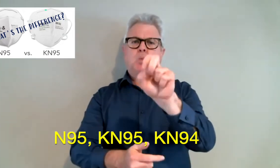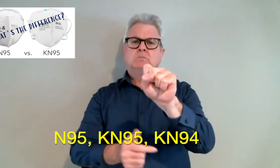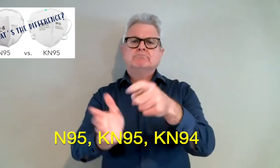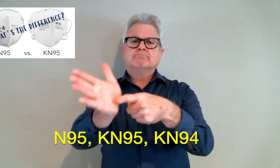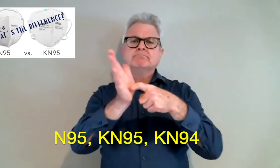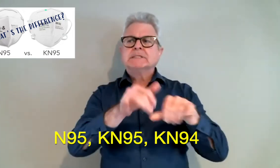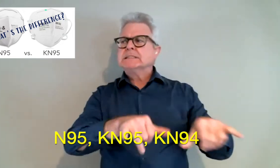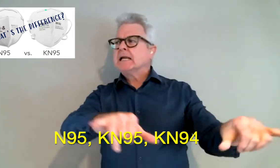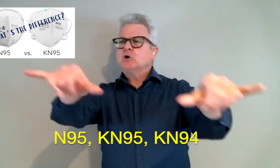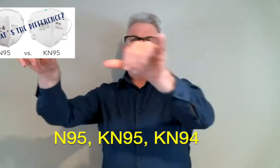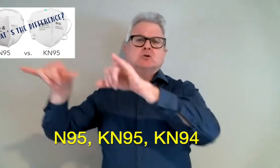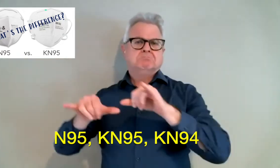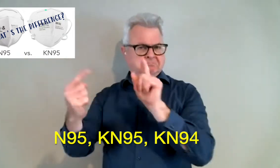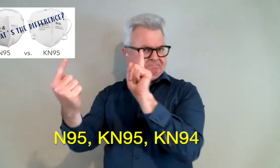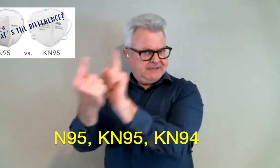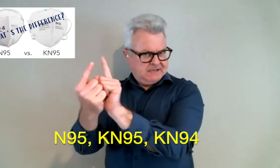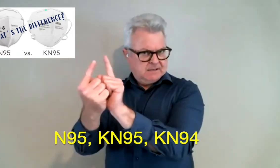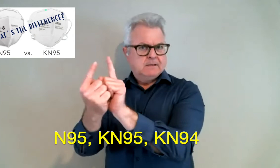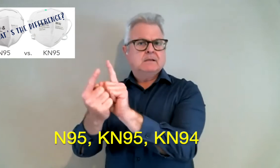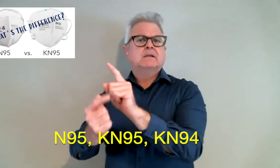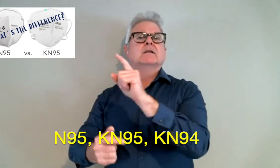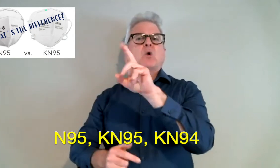and they meet US standard guidelines.